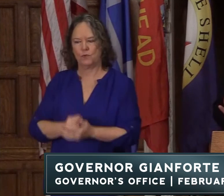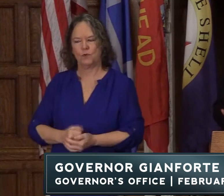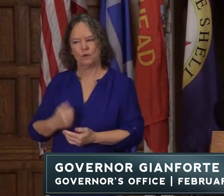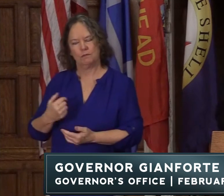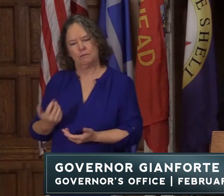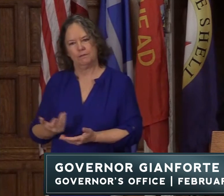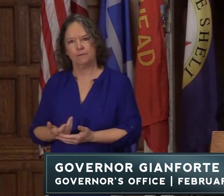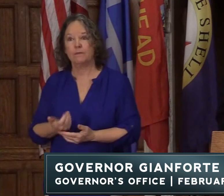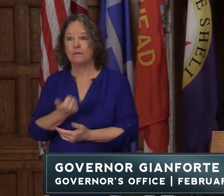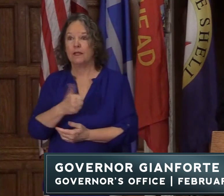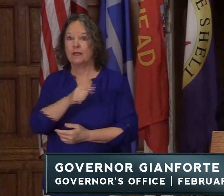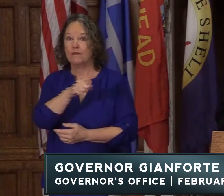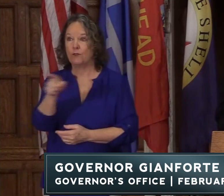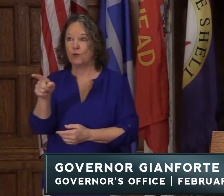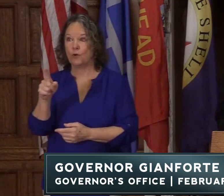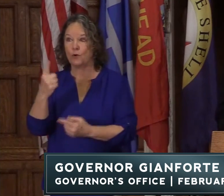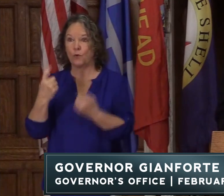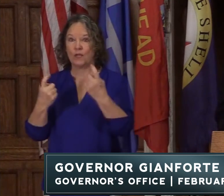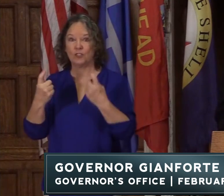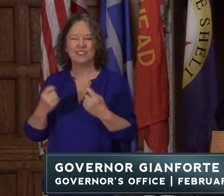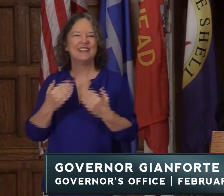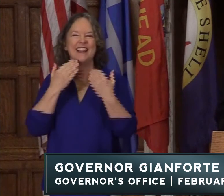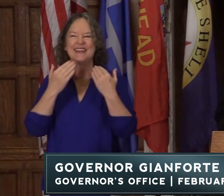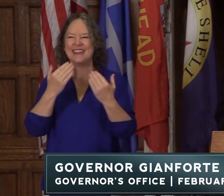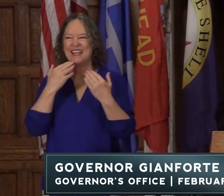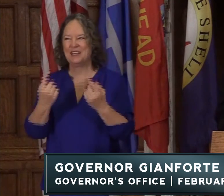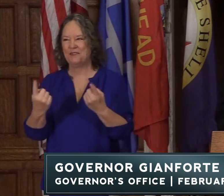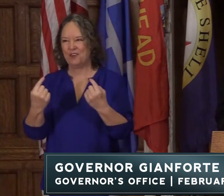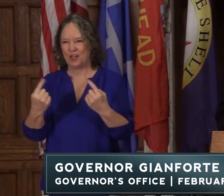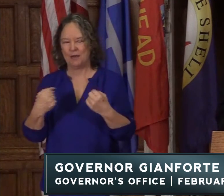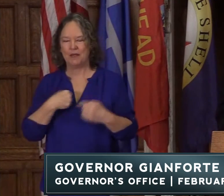questions here in the room? Thank you for coming